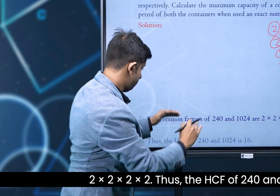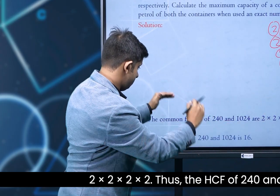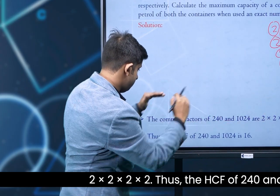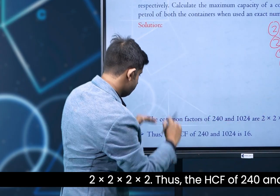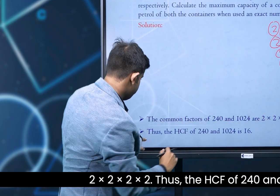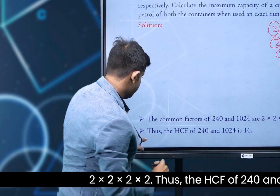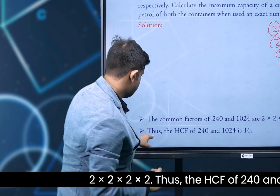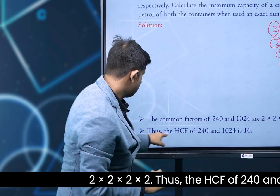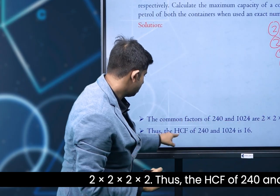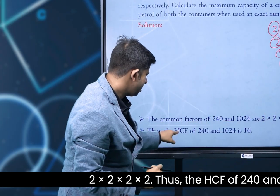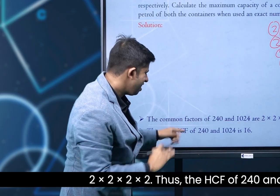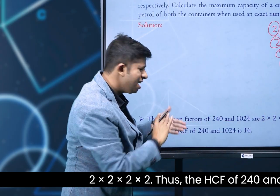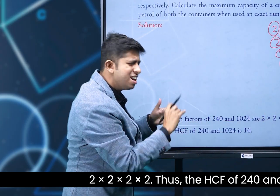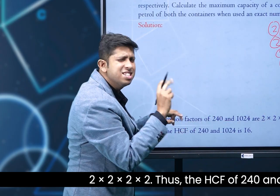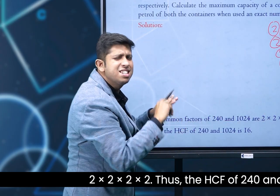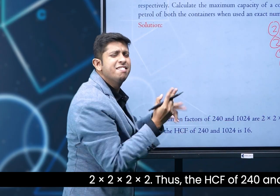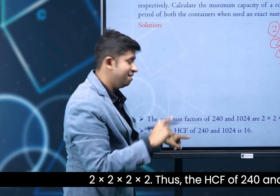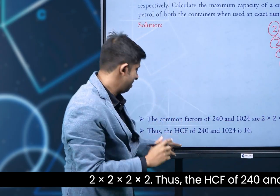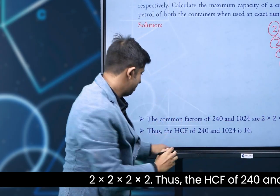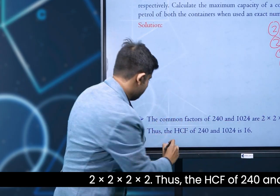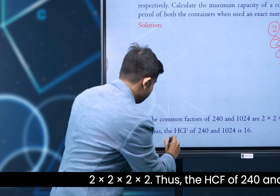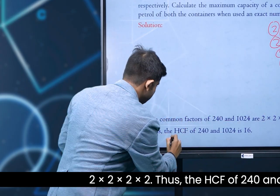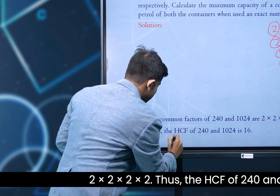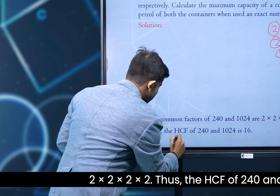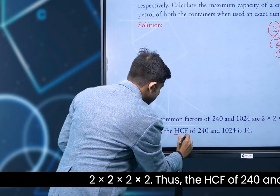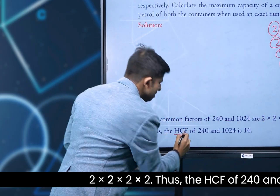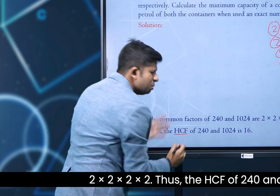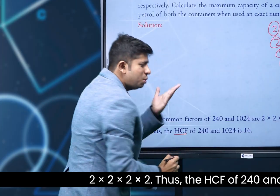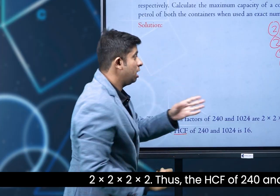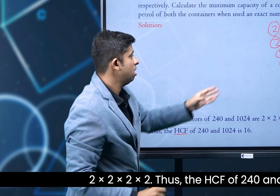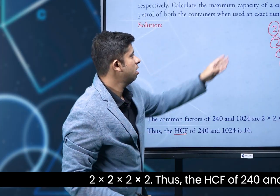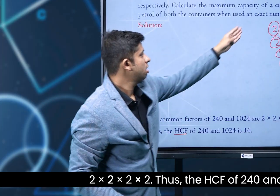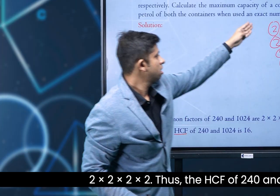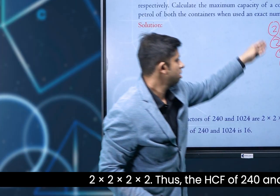Thus, the HCF of 240 and 1024 is 60.